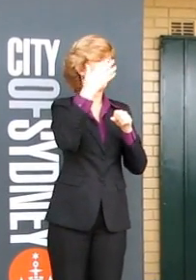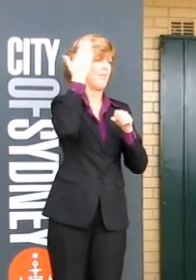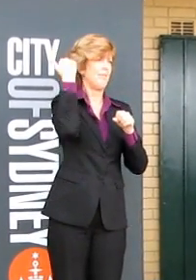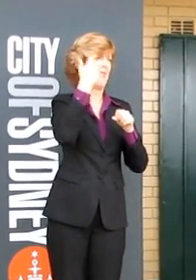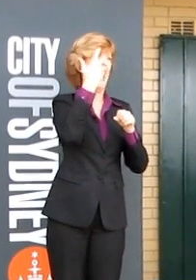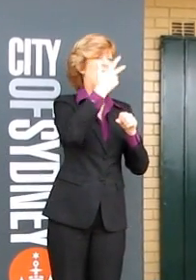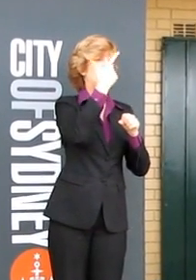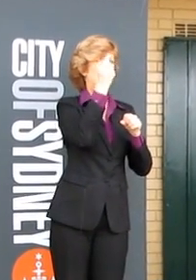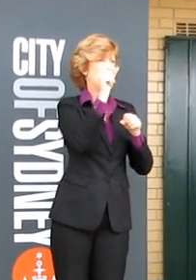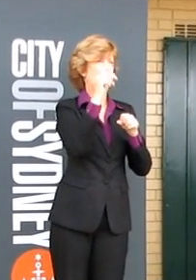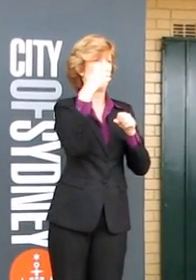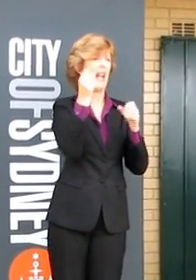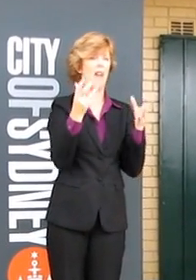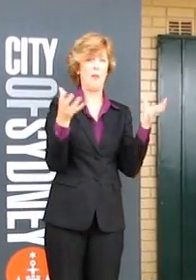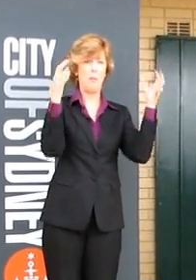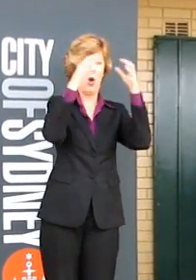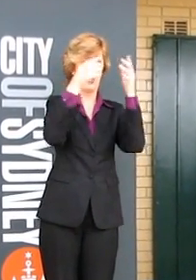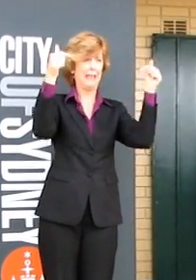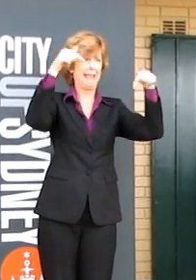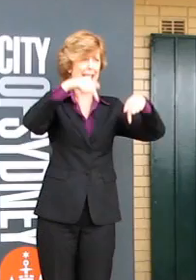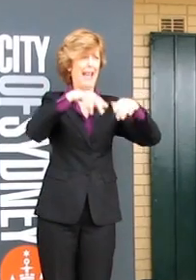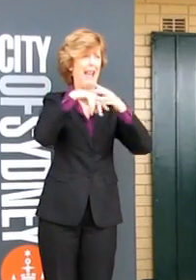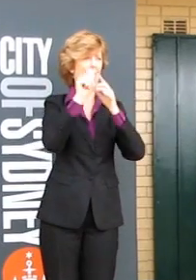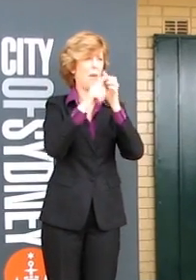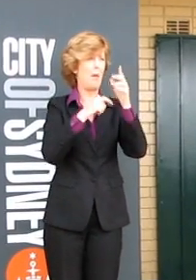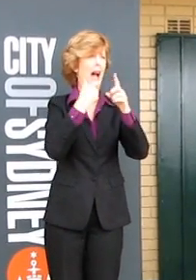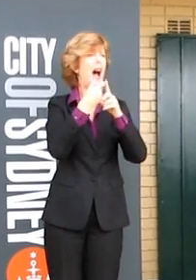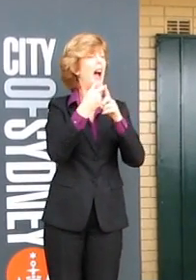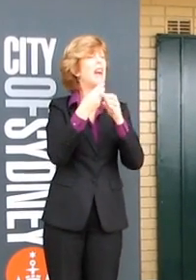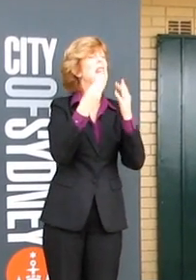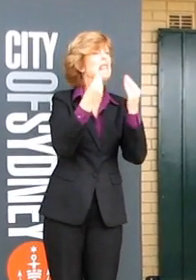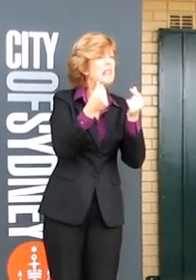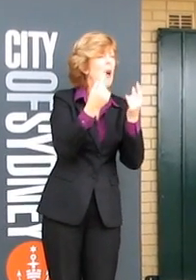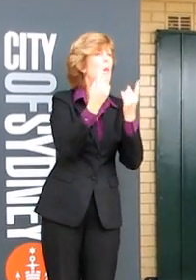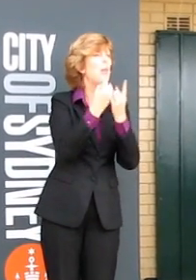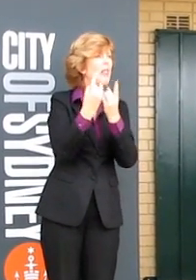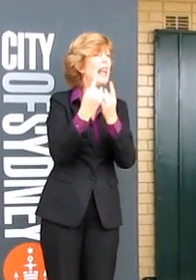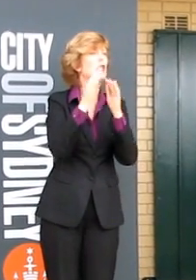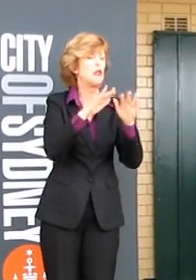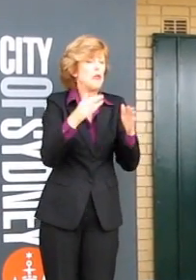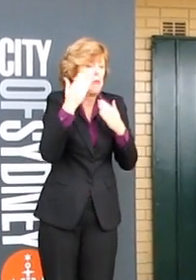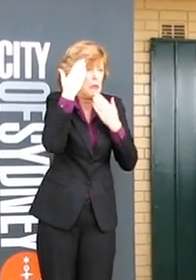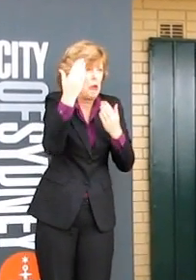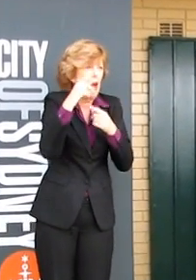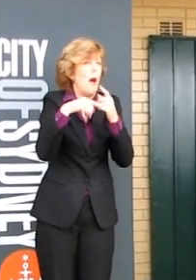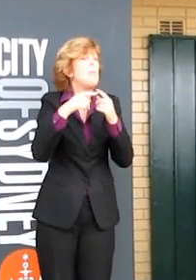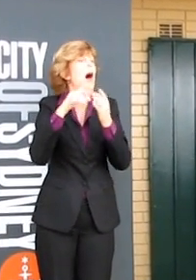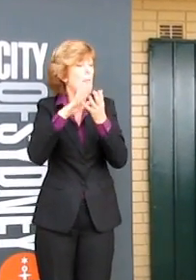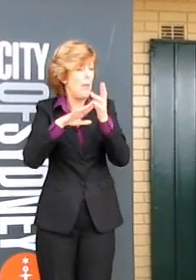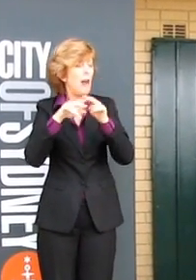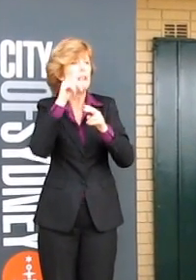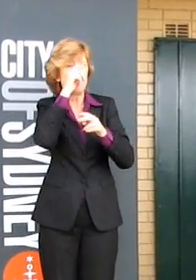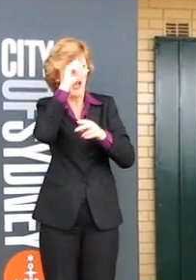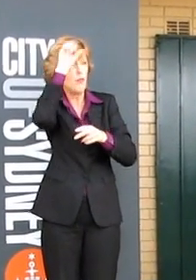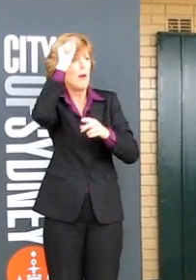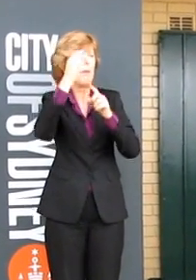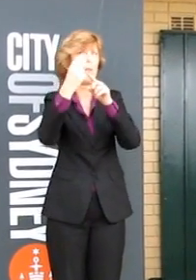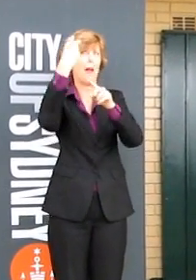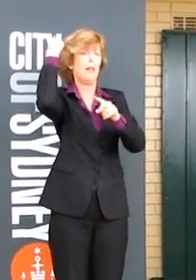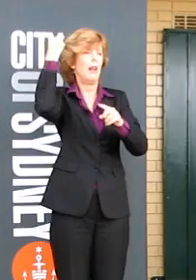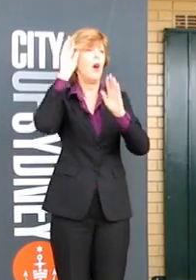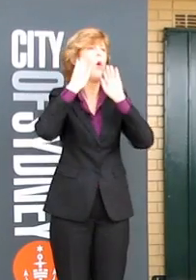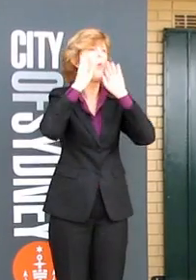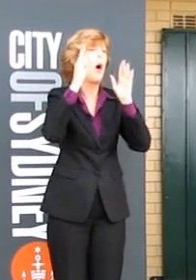1870. So they're the things that I'm sure children probably won't know what they're doing when they're there, but the parents can think about those things, and there's a sort of wonderful